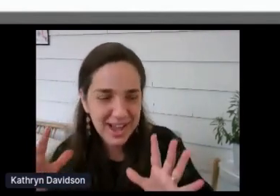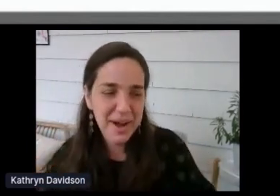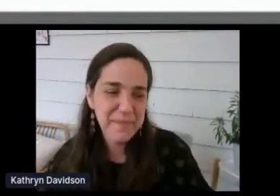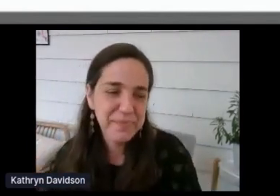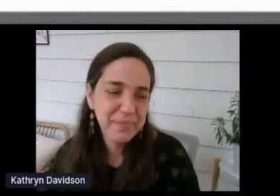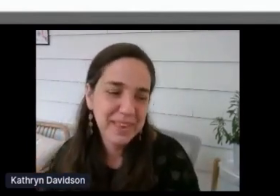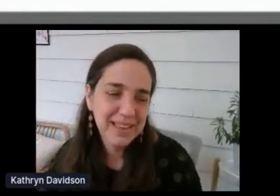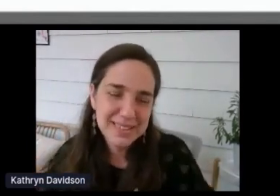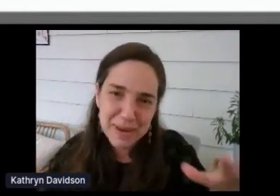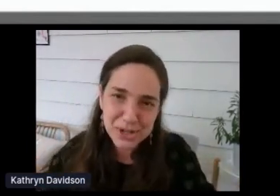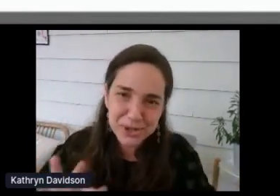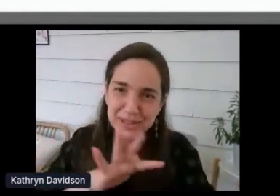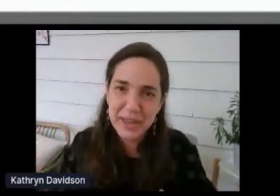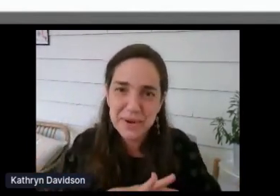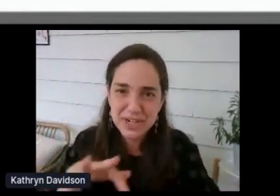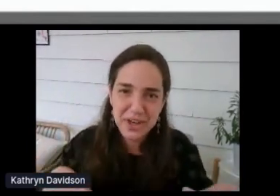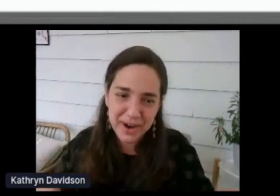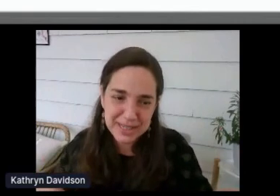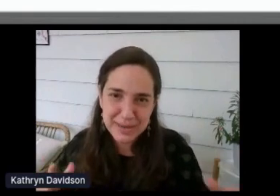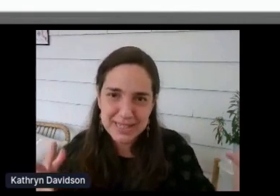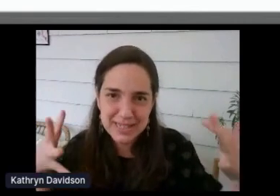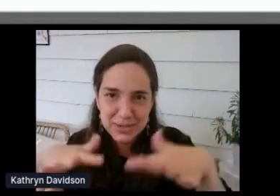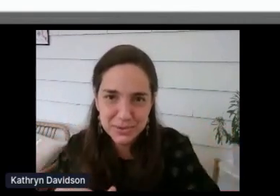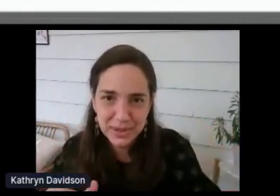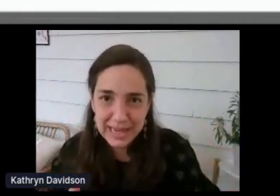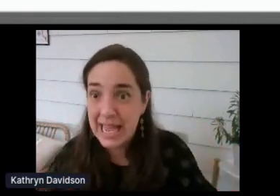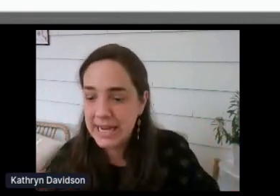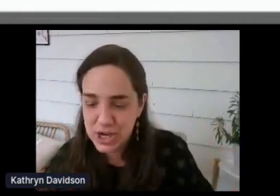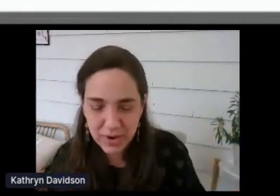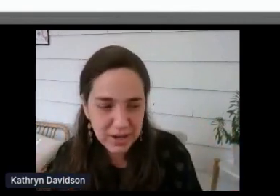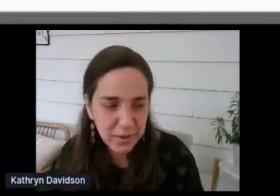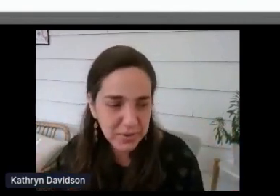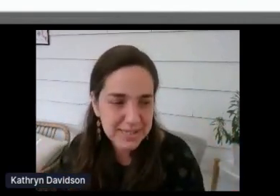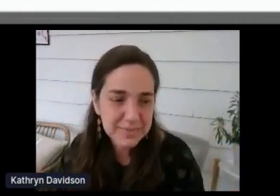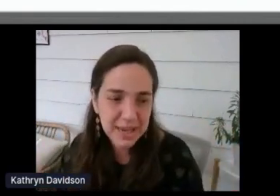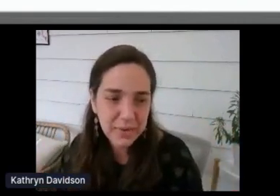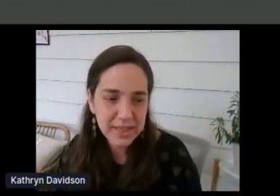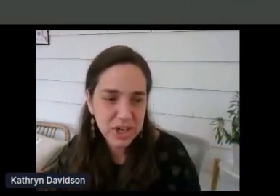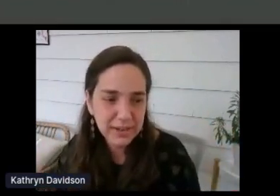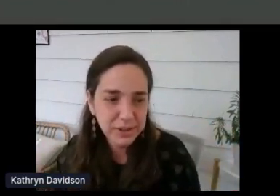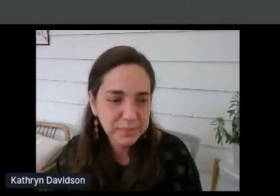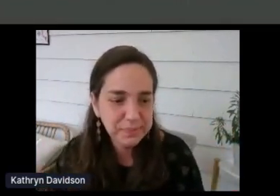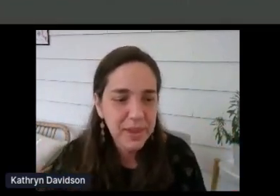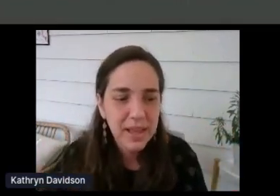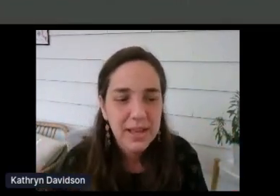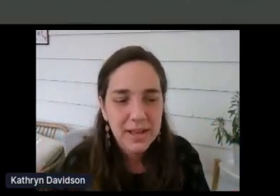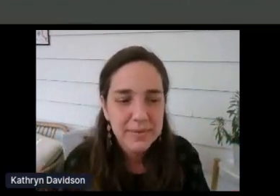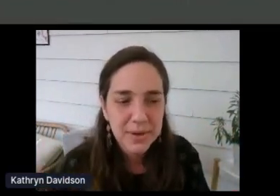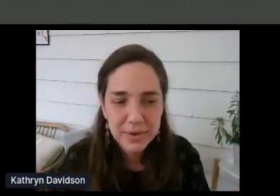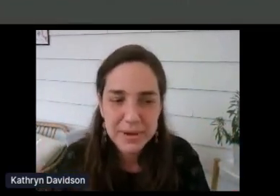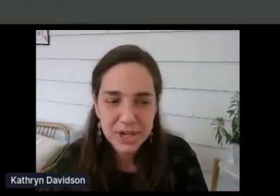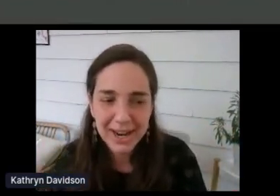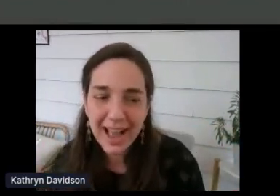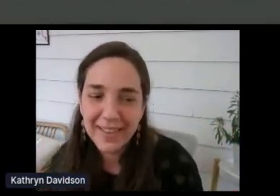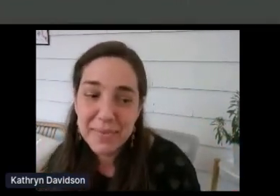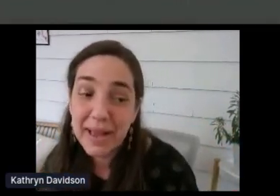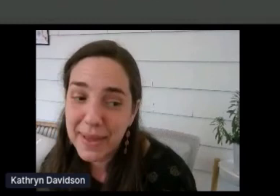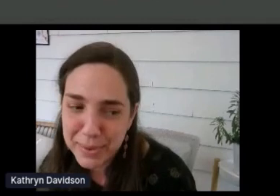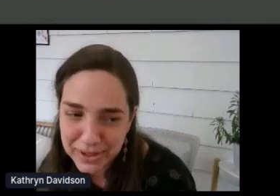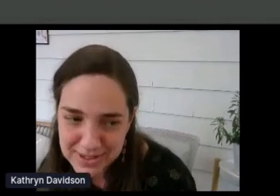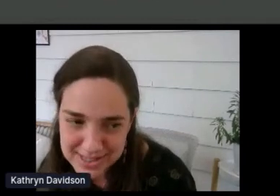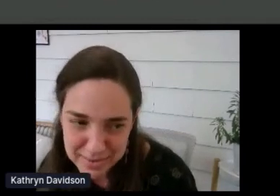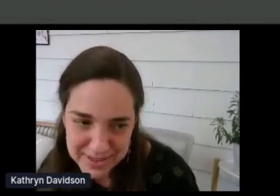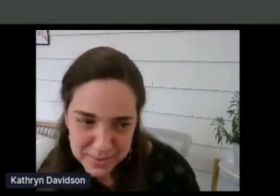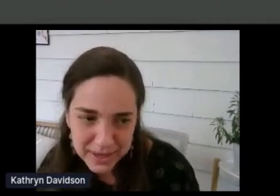larger spatial language and other aspects into an integrated whole? It seems like quite the challenge. So I want to make sure I highlight